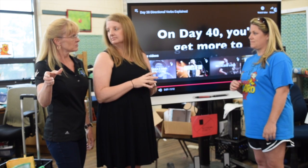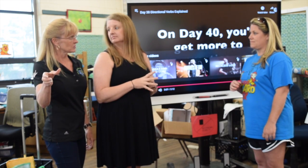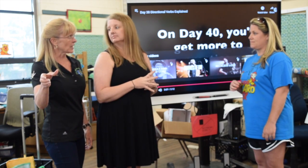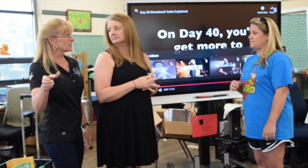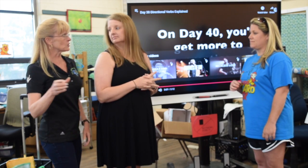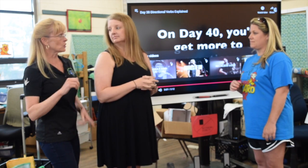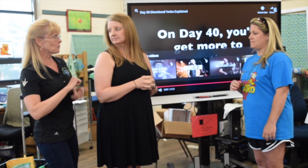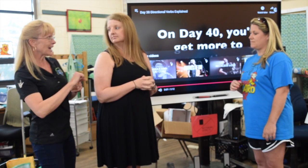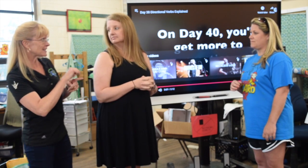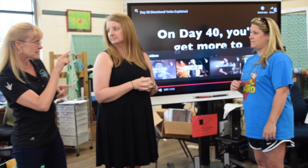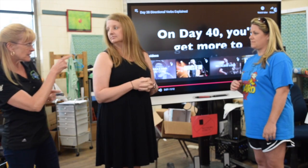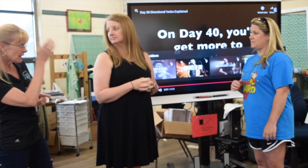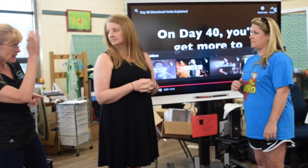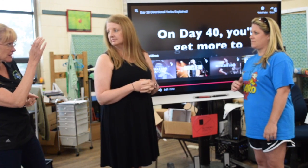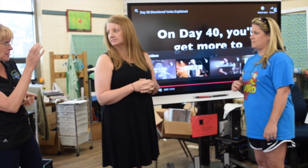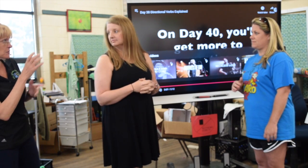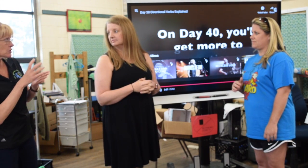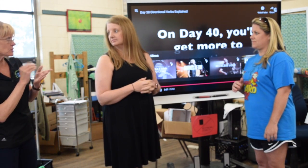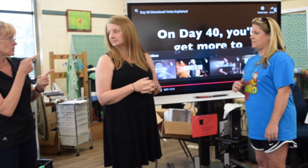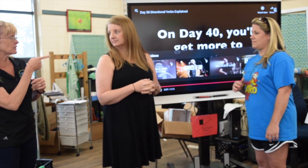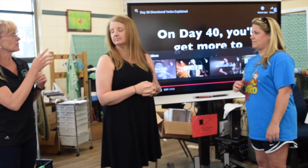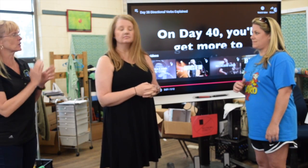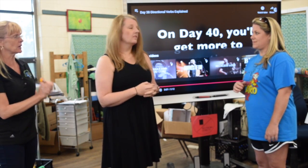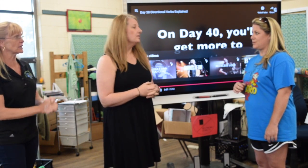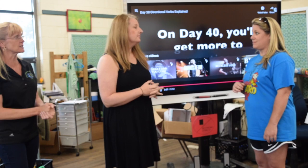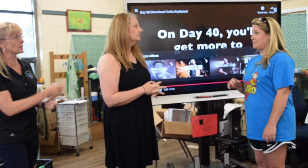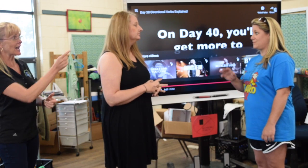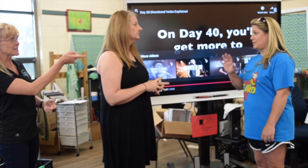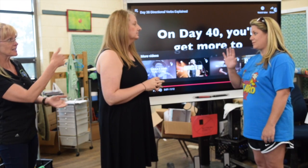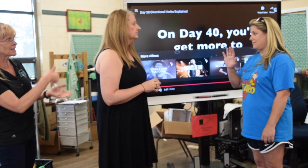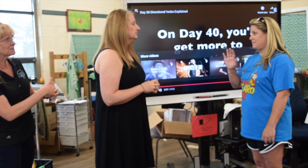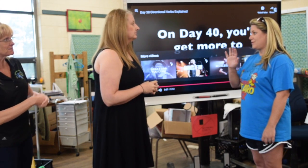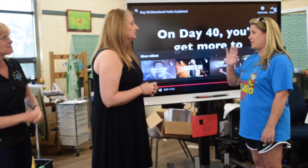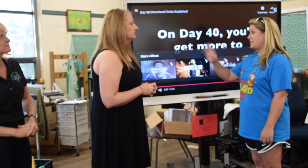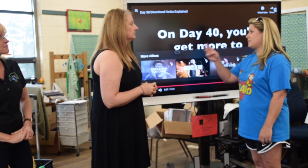okay, so you're practicing that concept you just learned. Go ahead, so ask again.